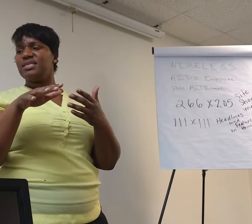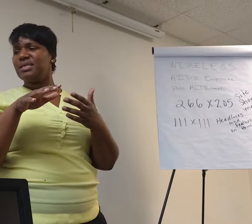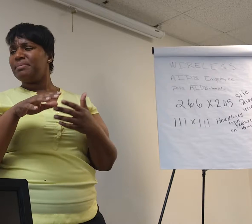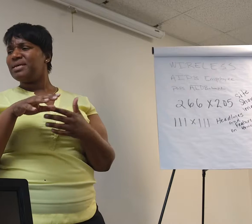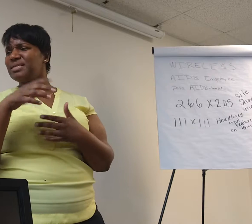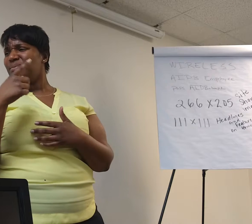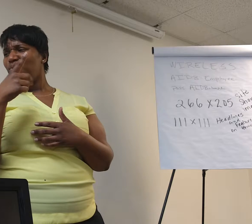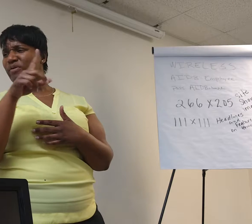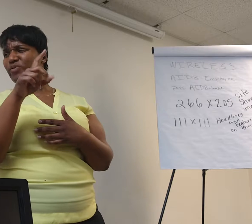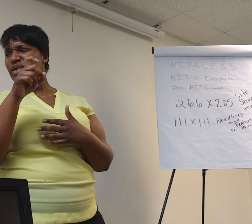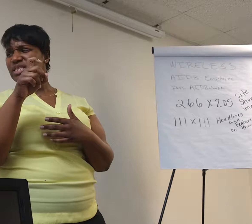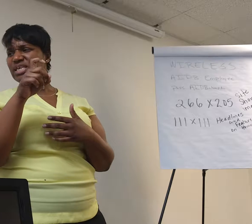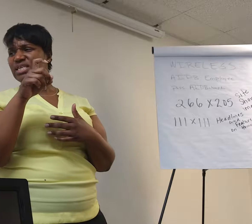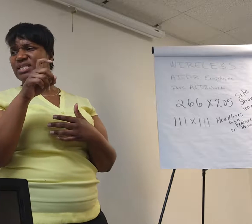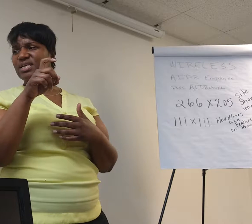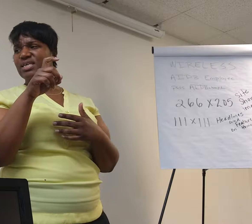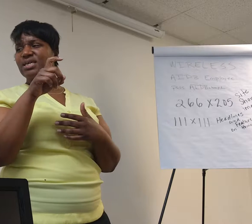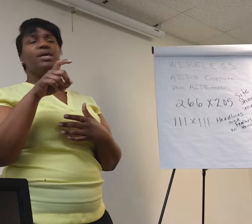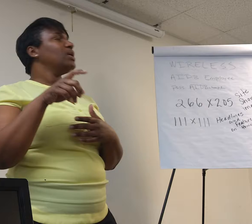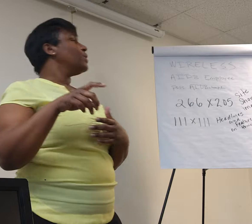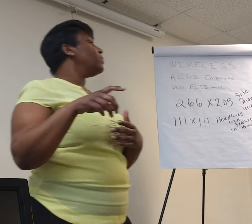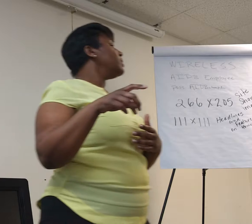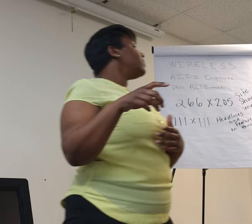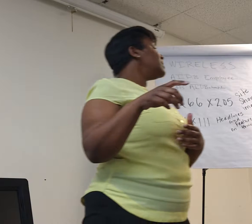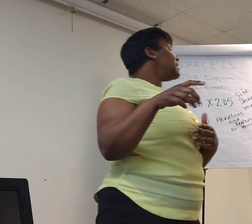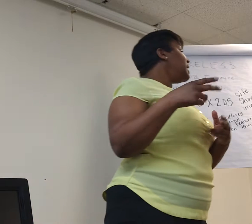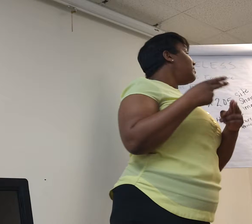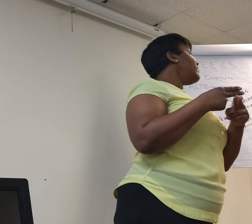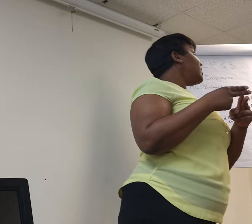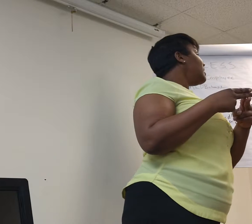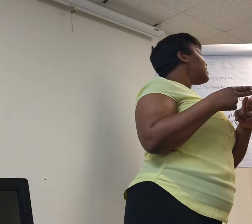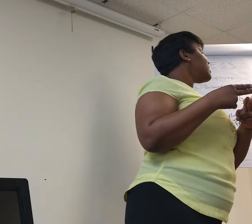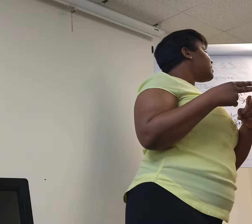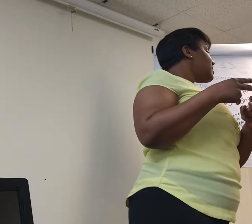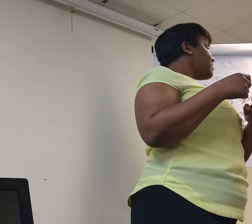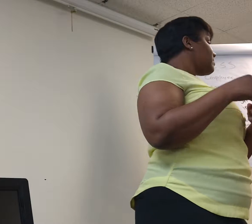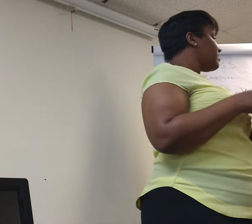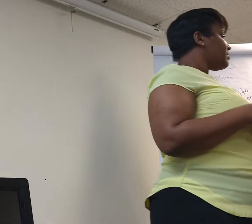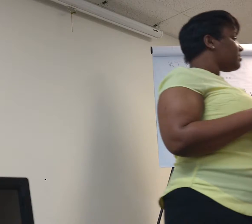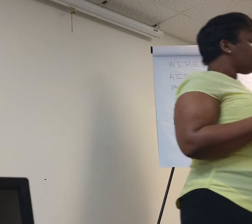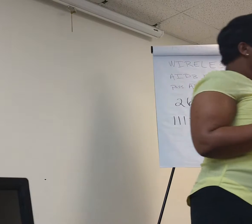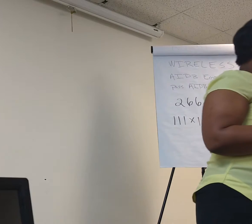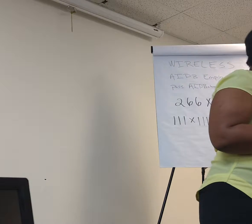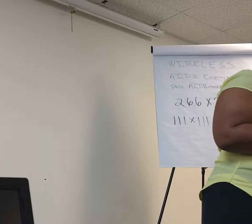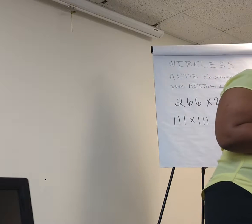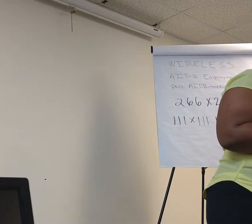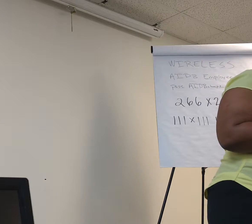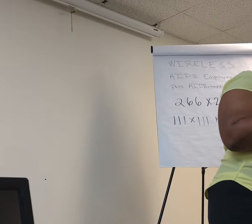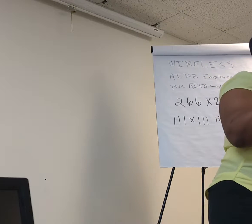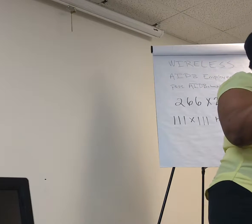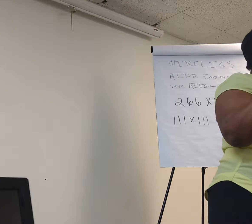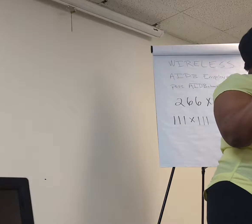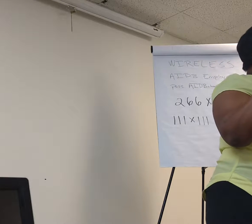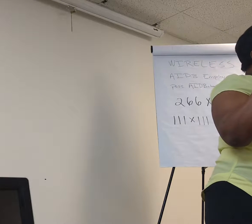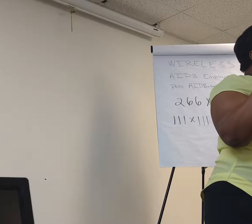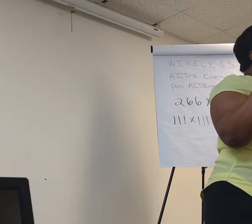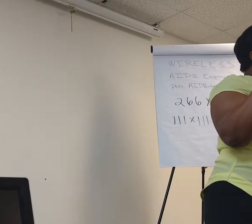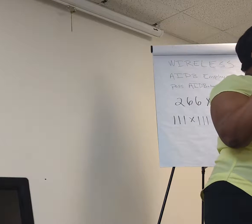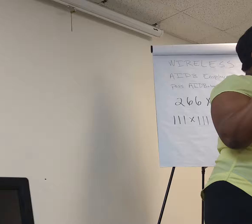use? Quat, okay, that's what we use too at the hospital. What's the name of it? It's OS is 146, but it's a Quat